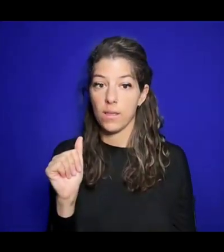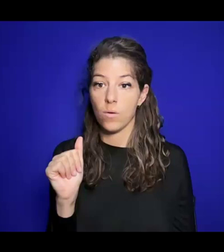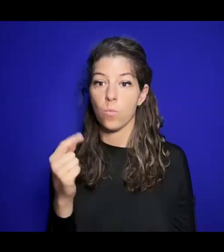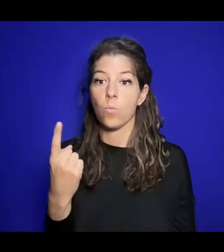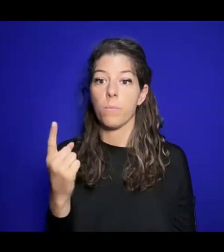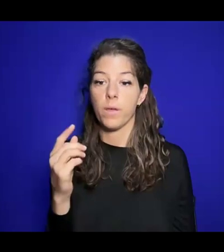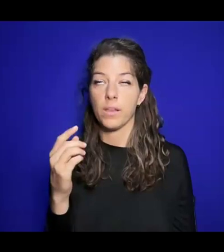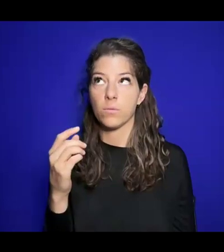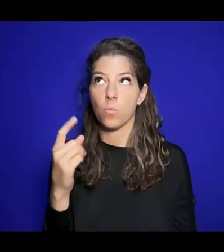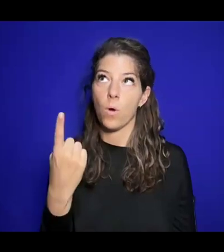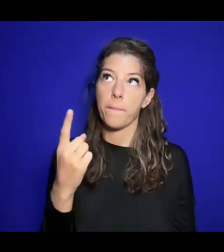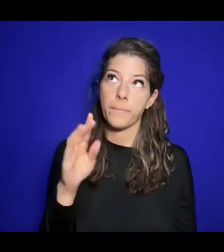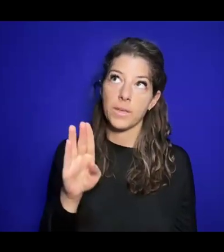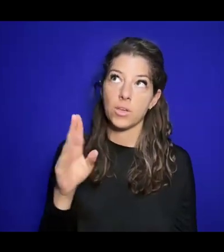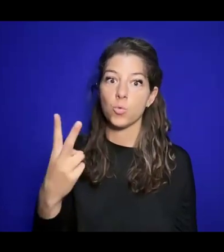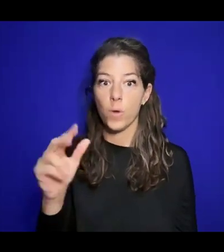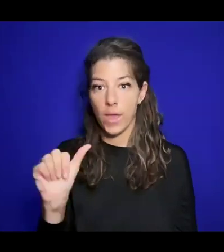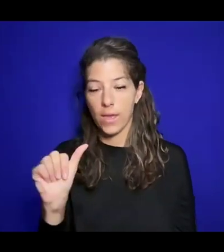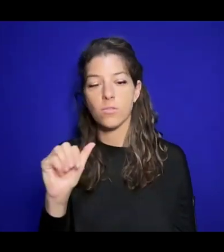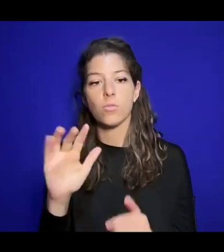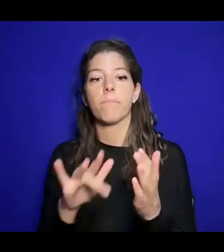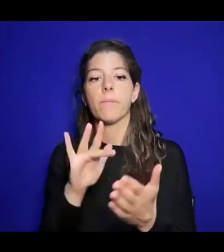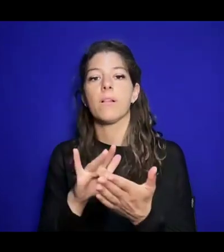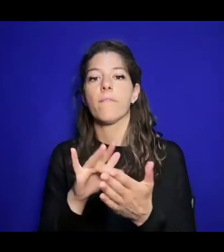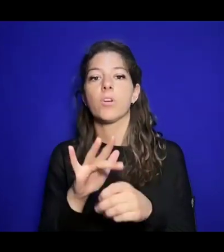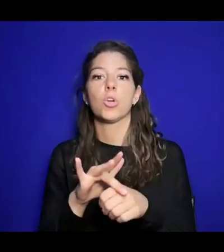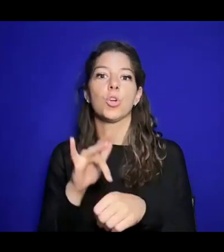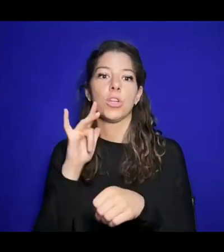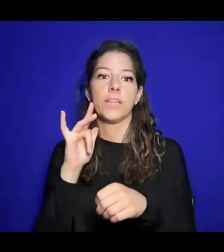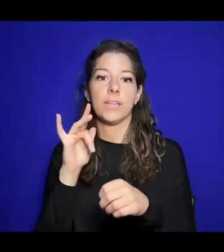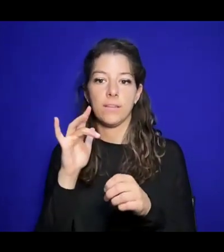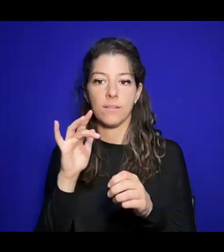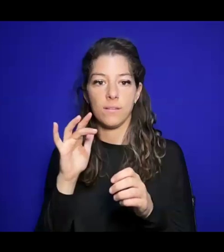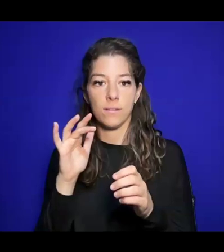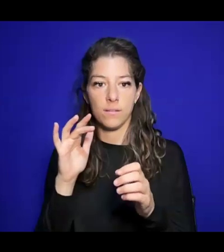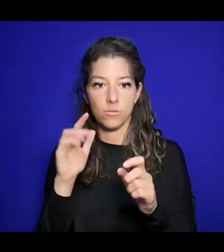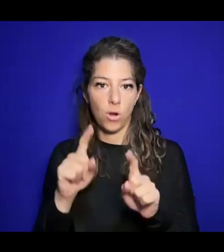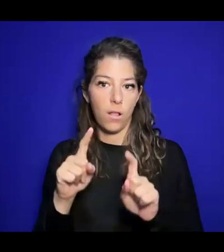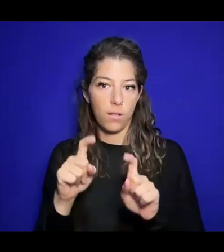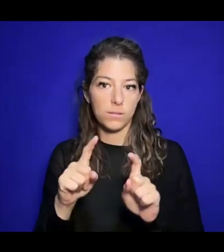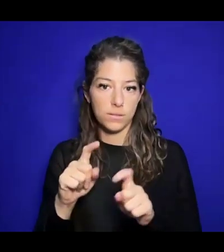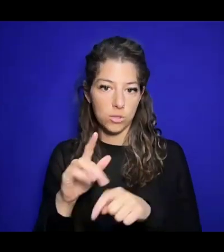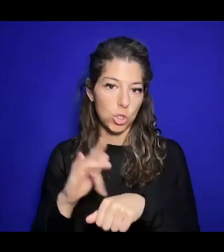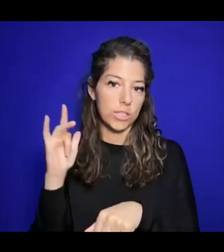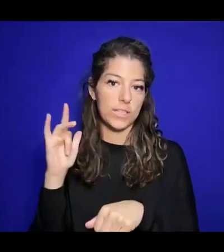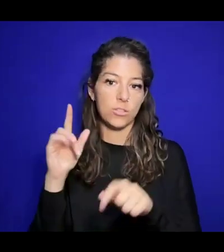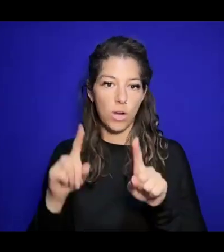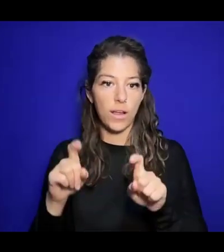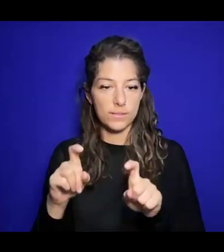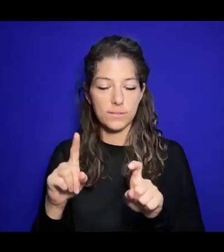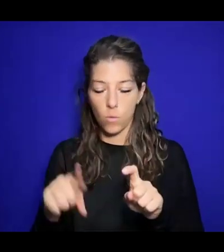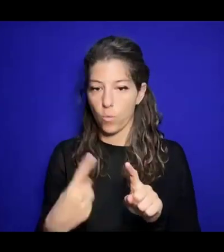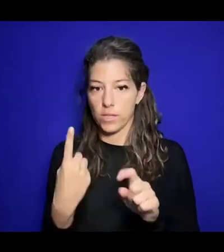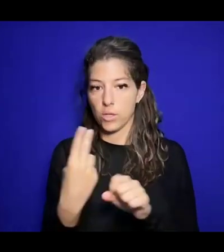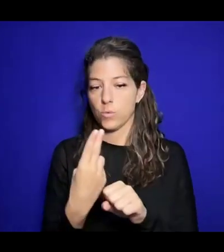1B and 2A. So it's right in the middle of these early trials. In these early trials, they're only